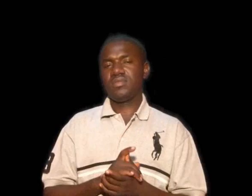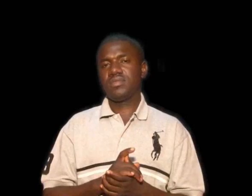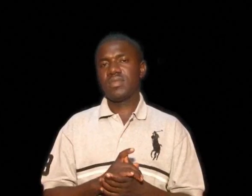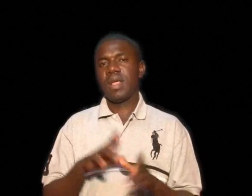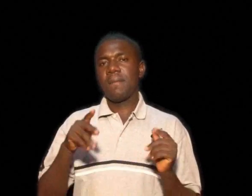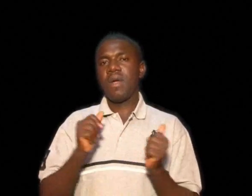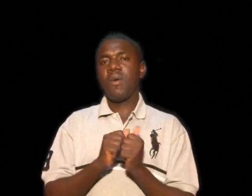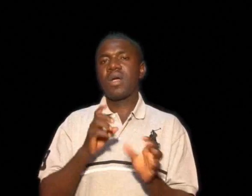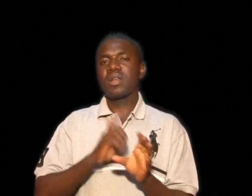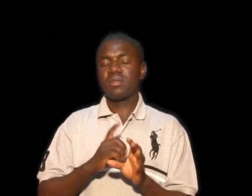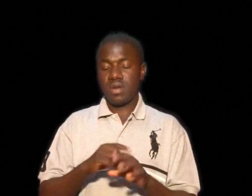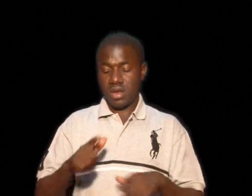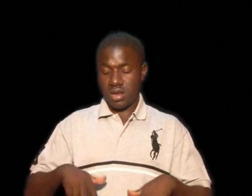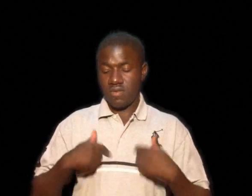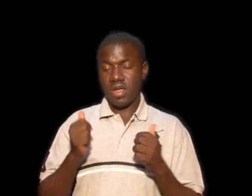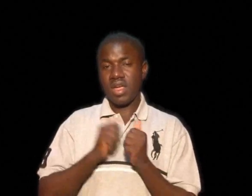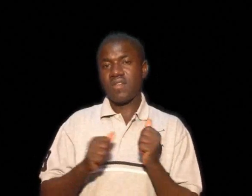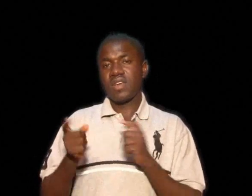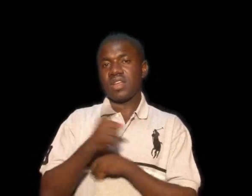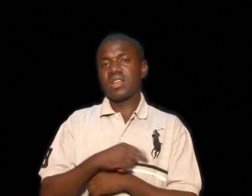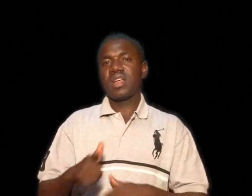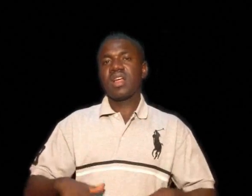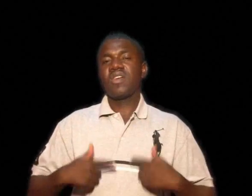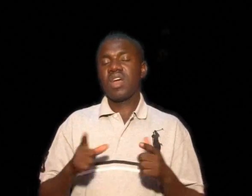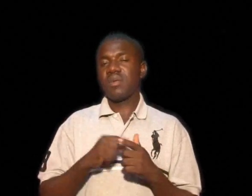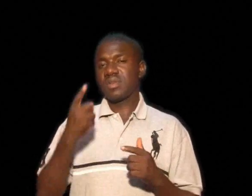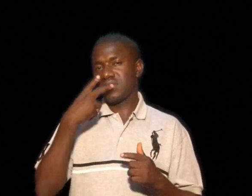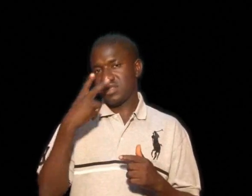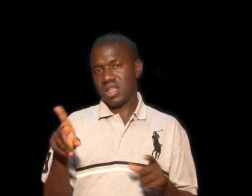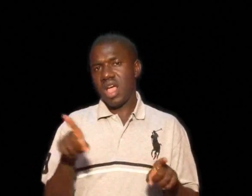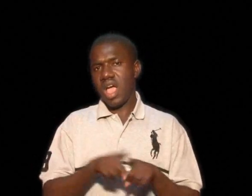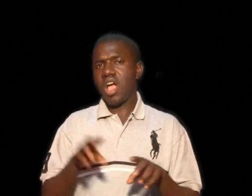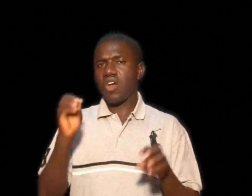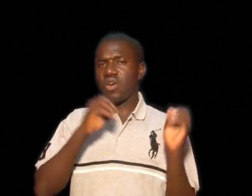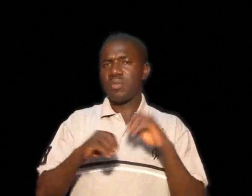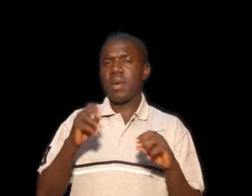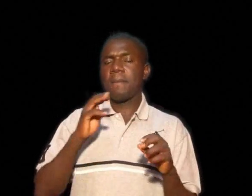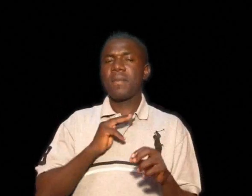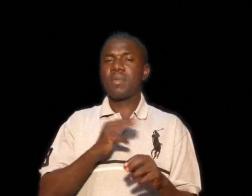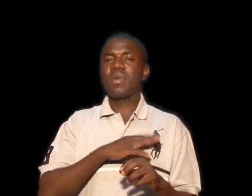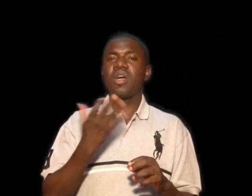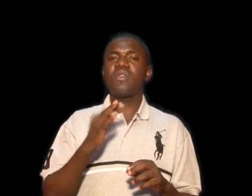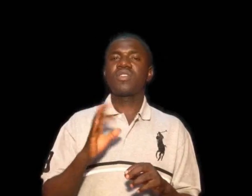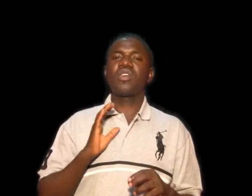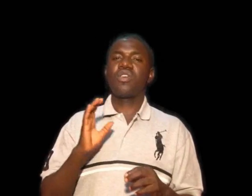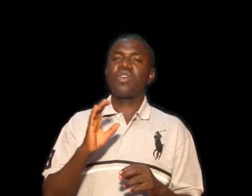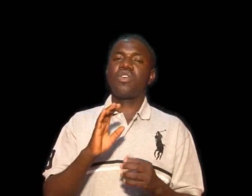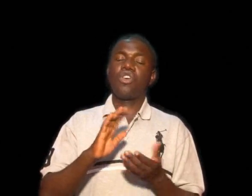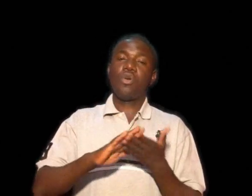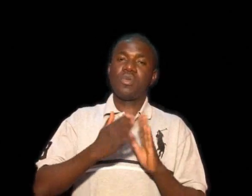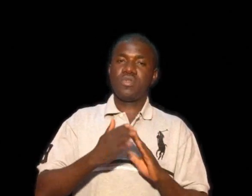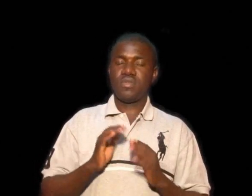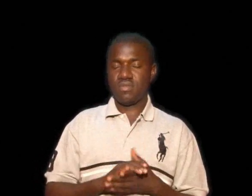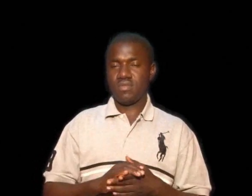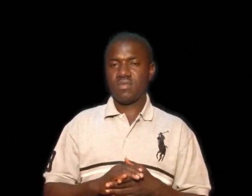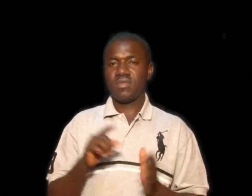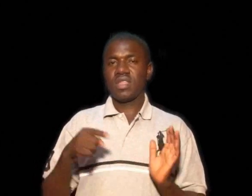Persons with disabilities live everyday lives and should be portrayed as contributing members of the community. These